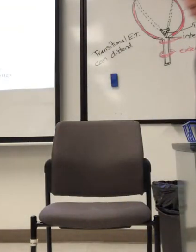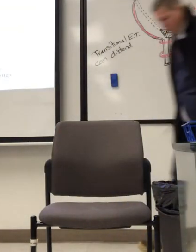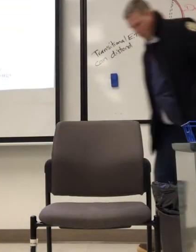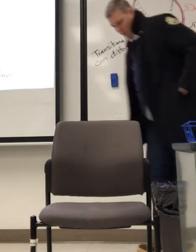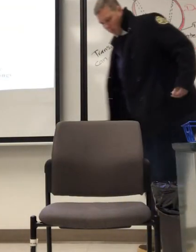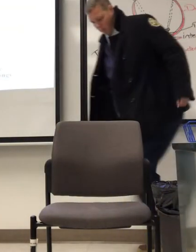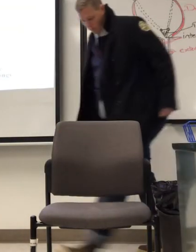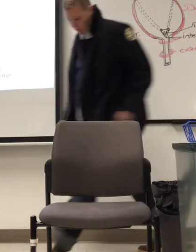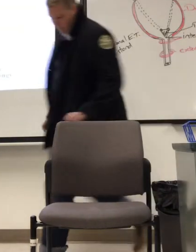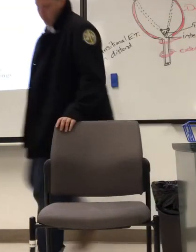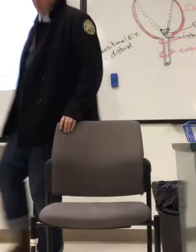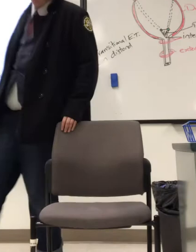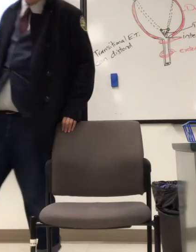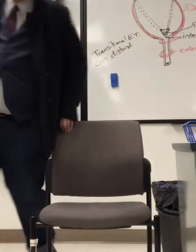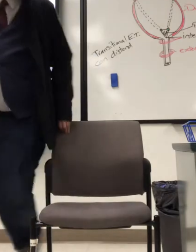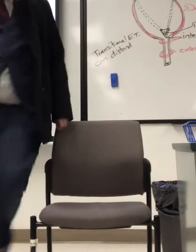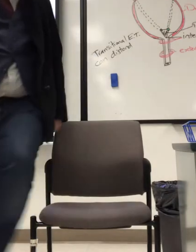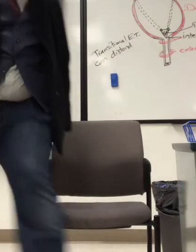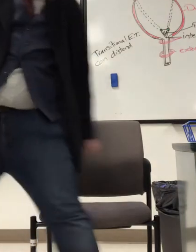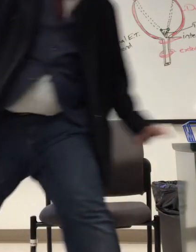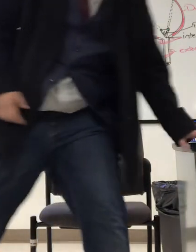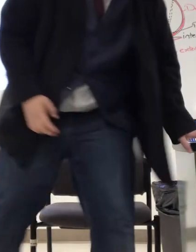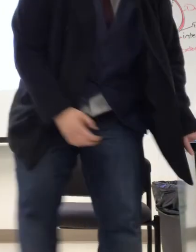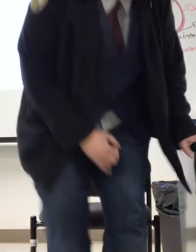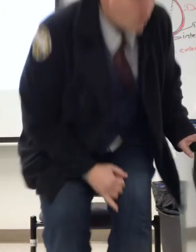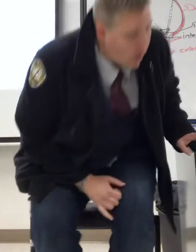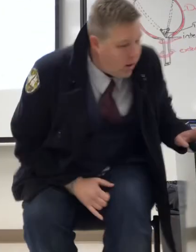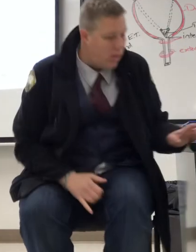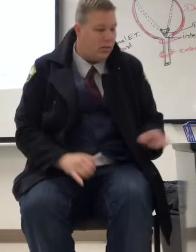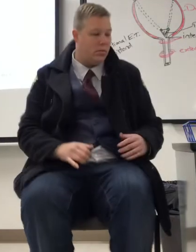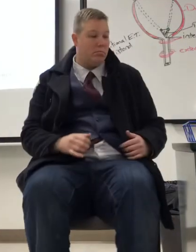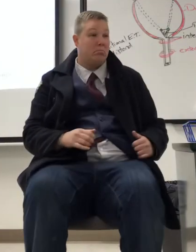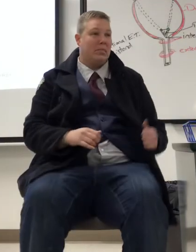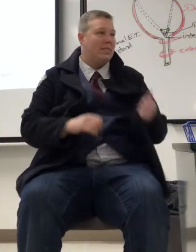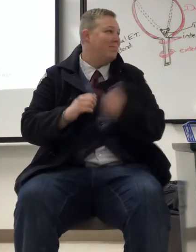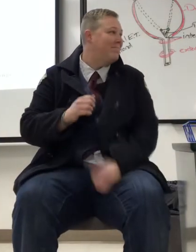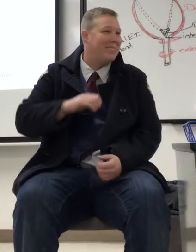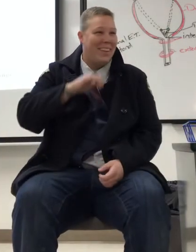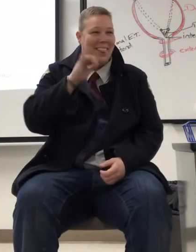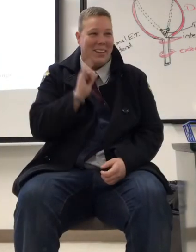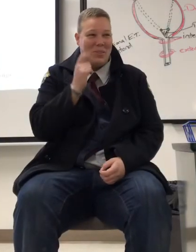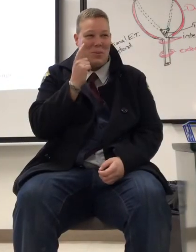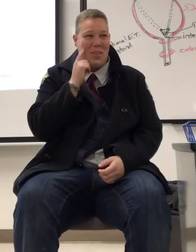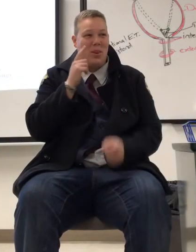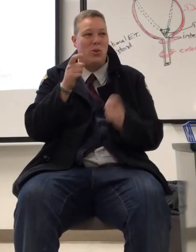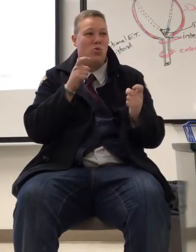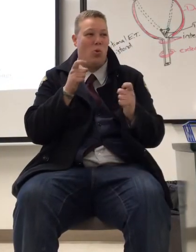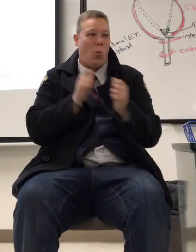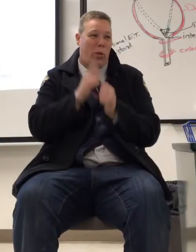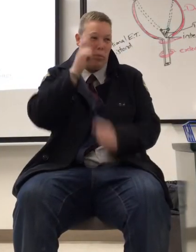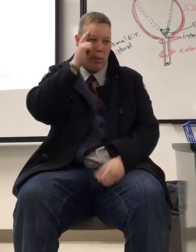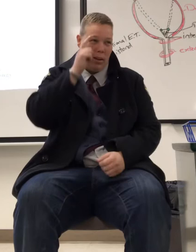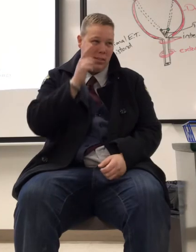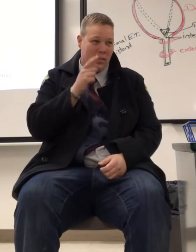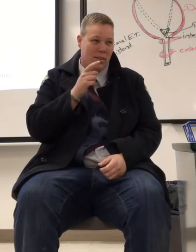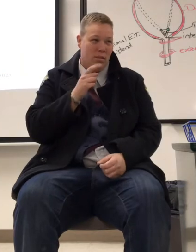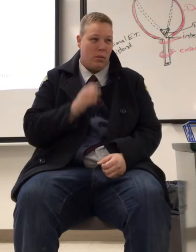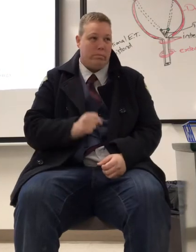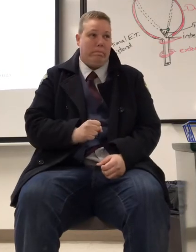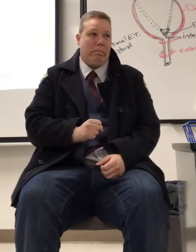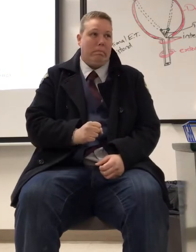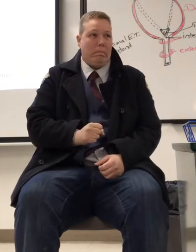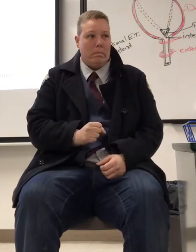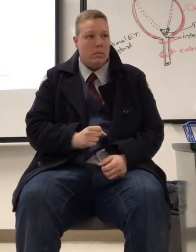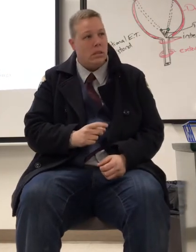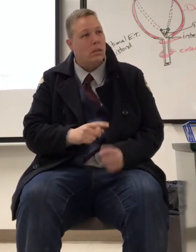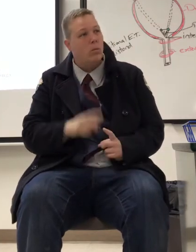sphincter. So this is one you can control with conscious thought to help you hold it in when your bladder is full. So the bladder fills